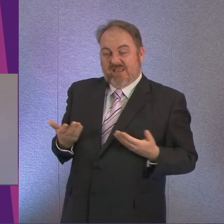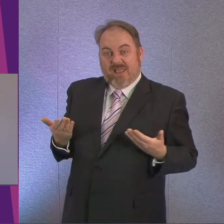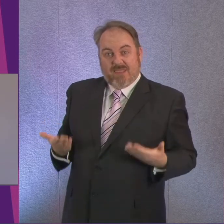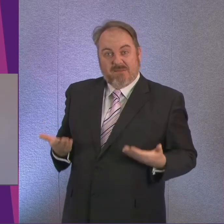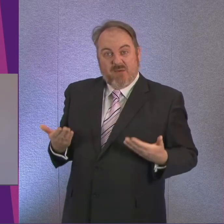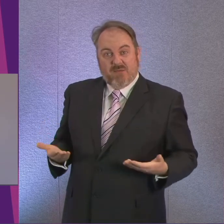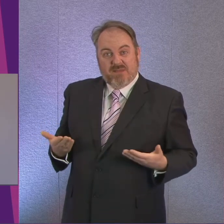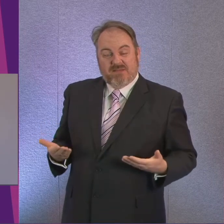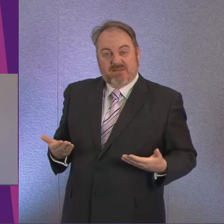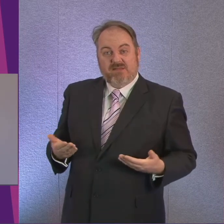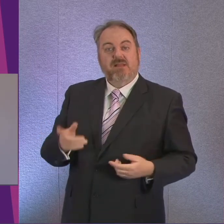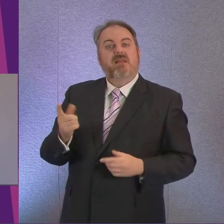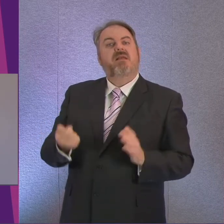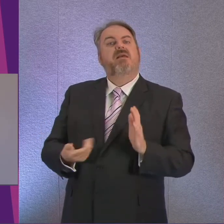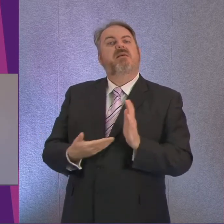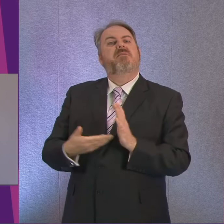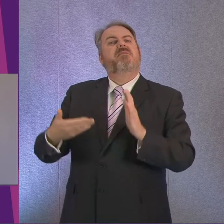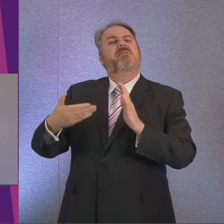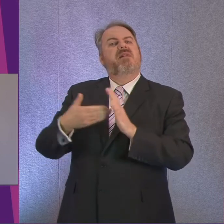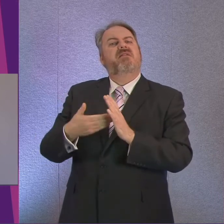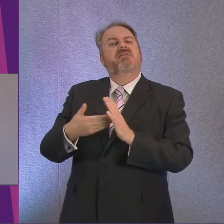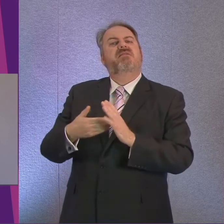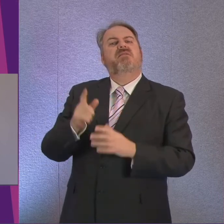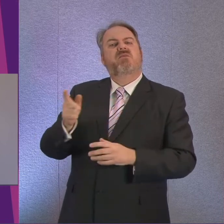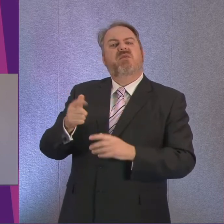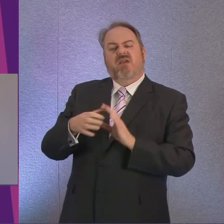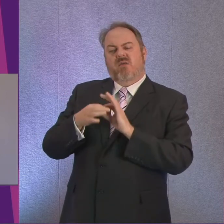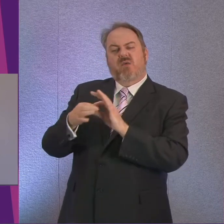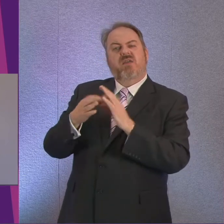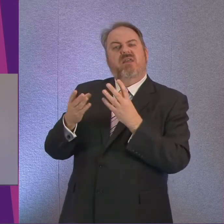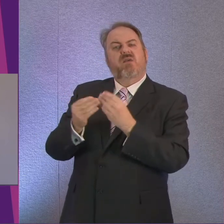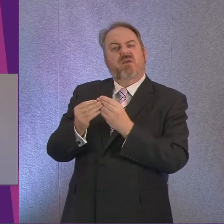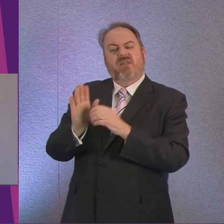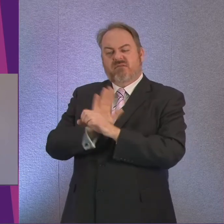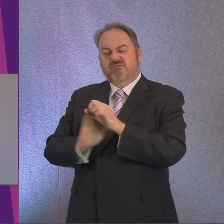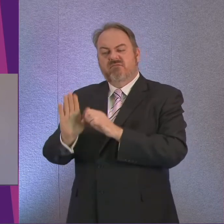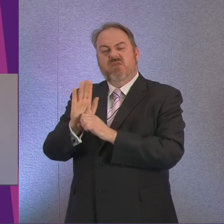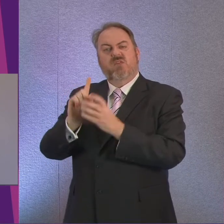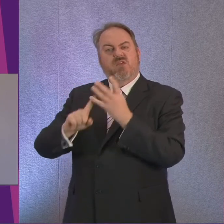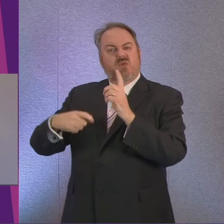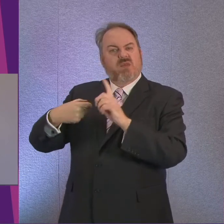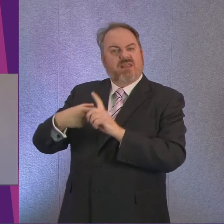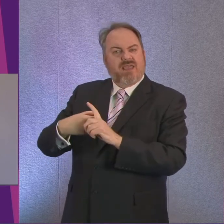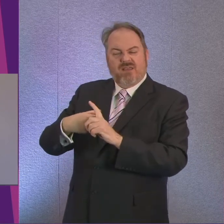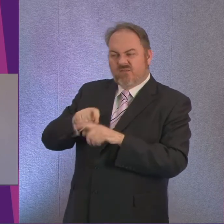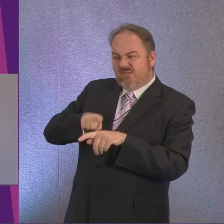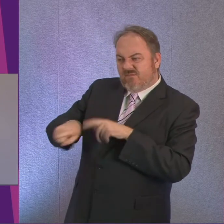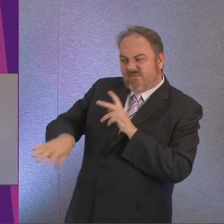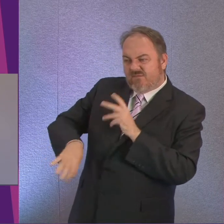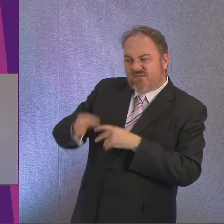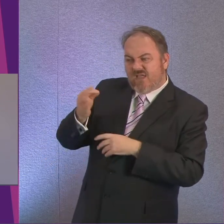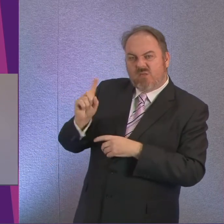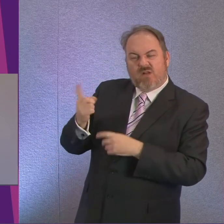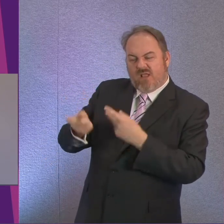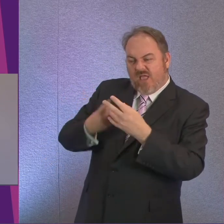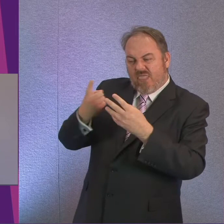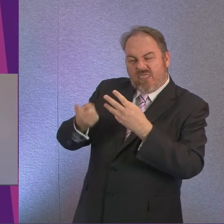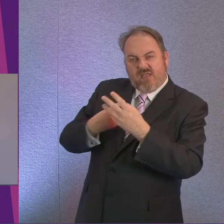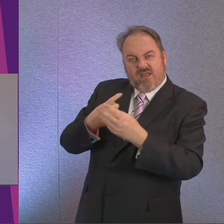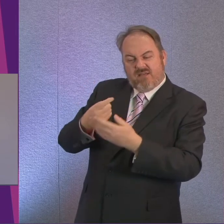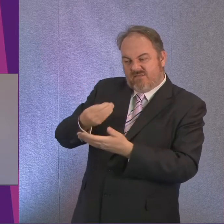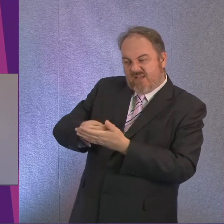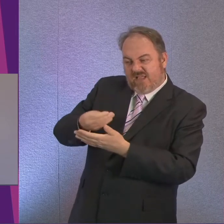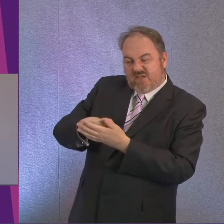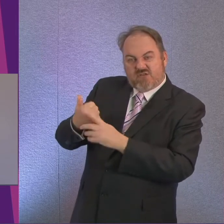of course, we're also in regular contact with our UK counterparts in terms of what other support may be available at UK level to help